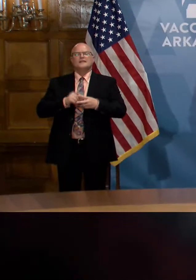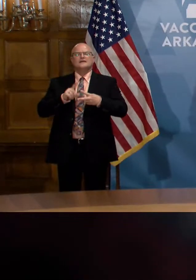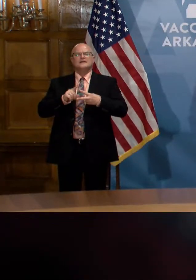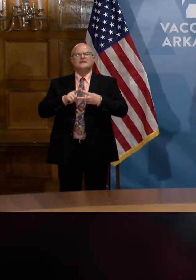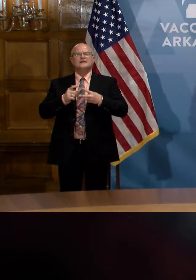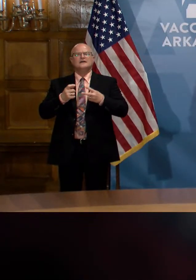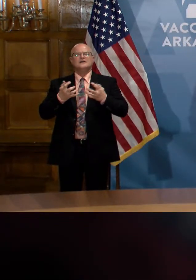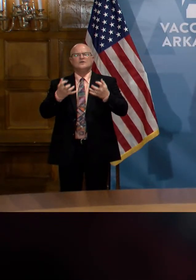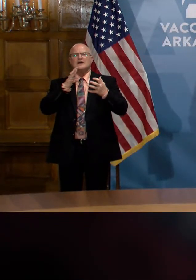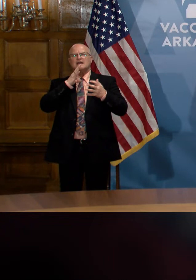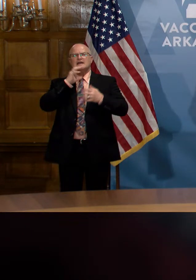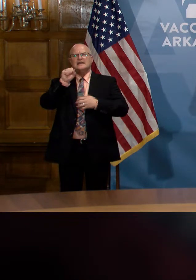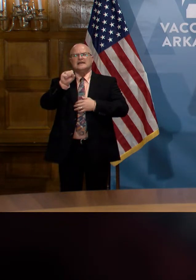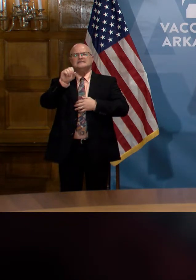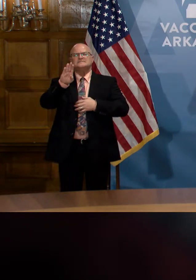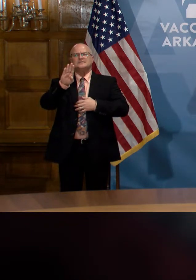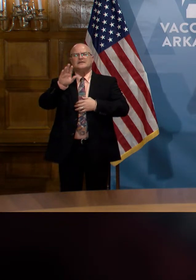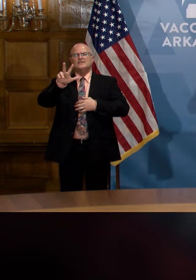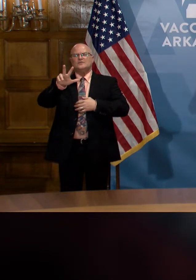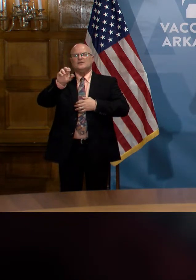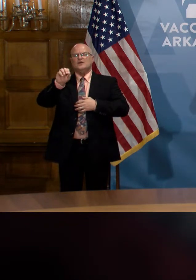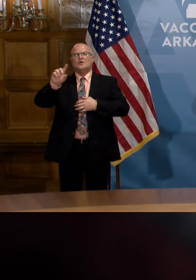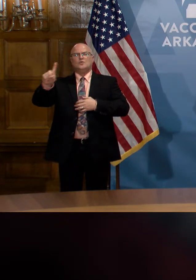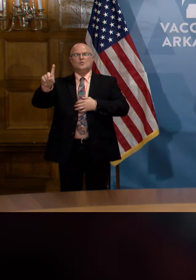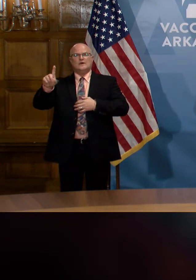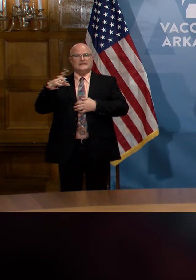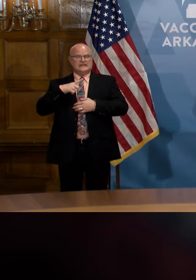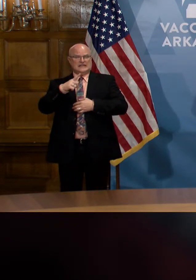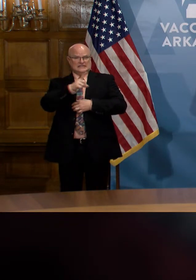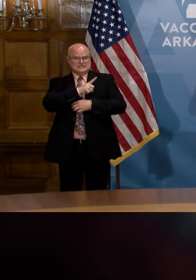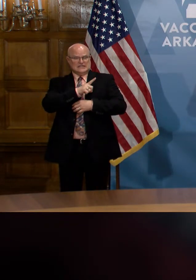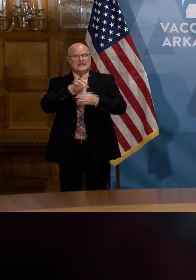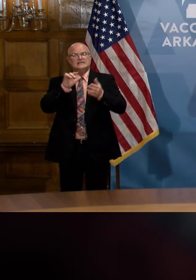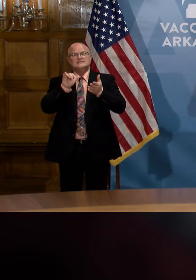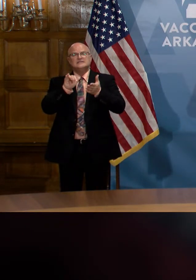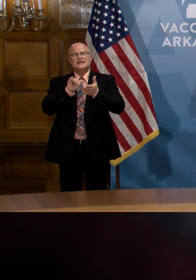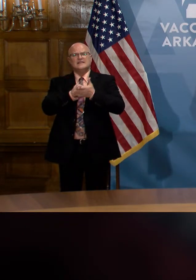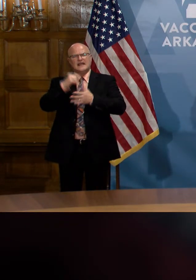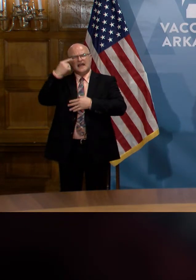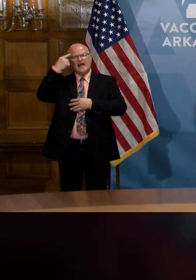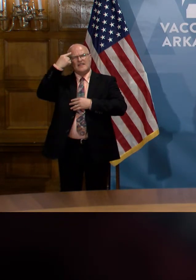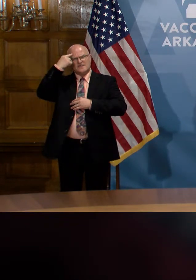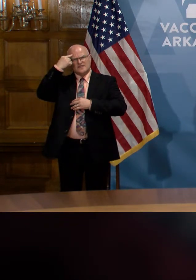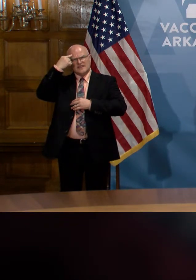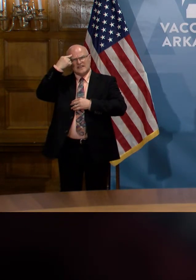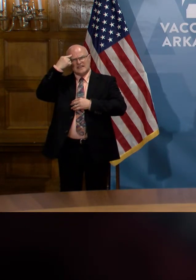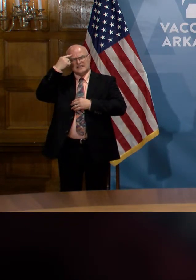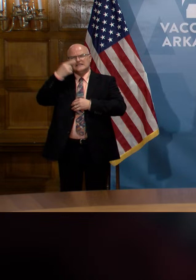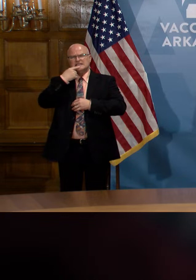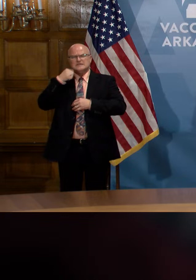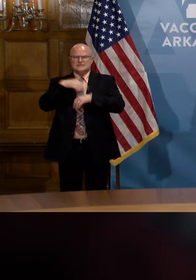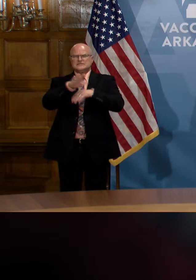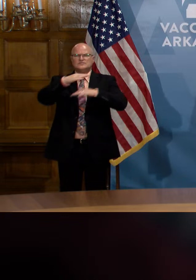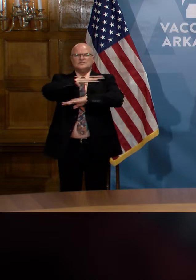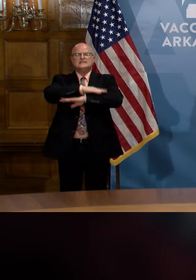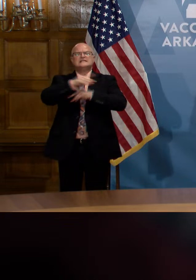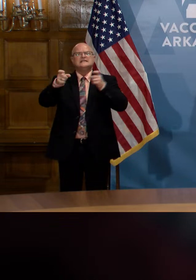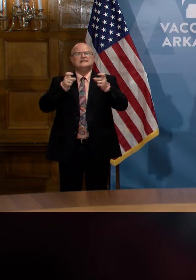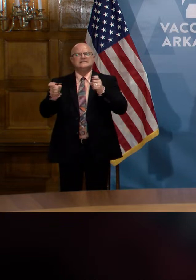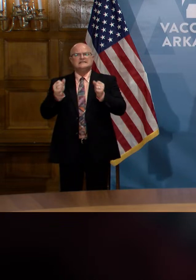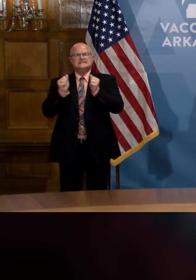to ask you about SB 301, the legislation that I think has been sent to your desk dealing